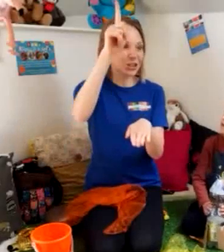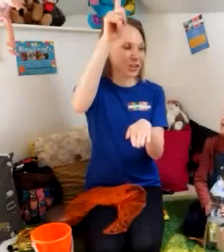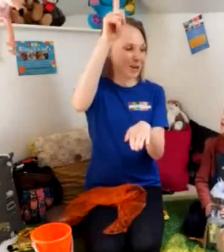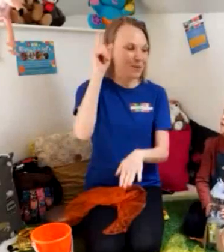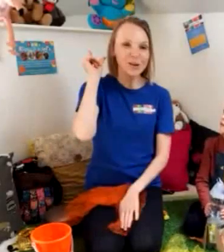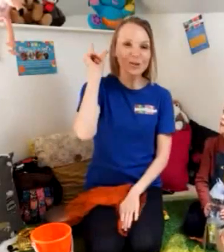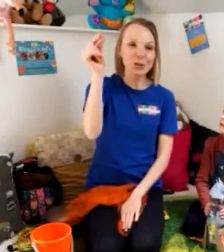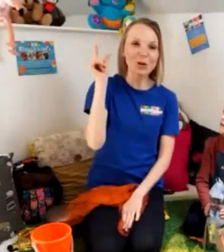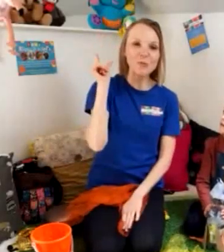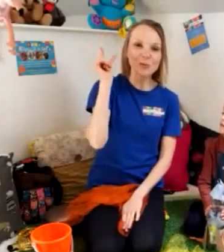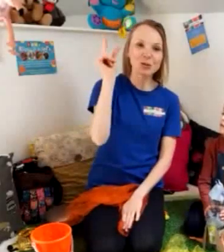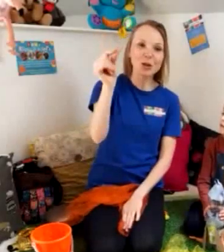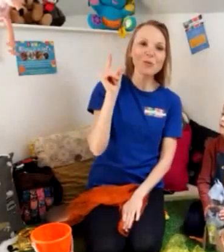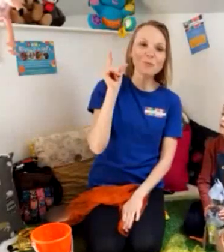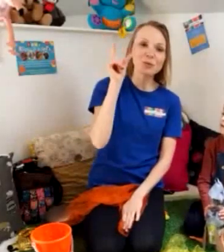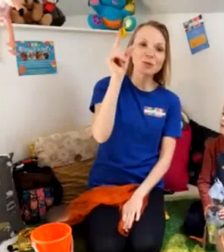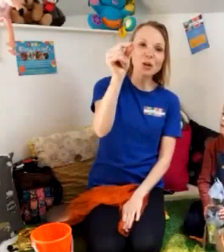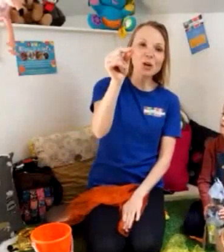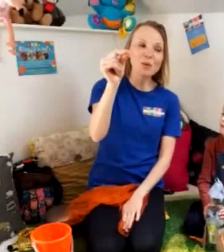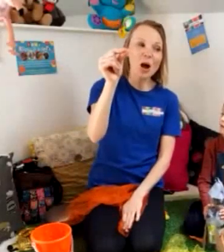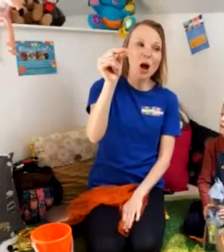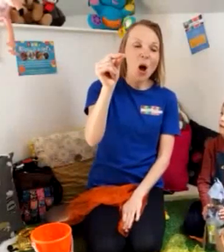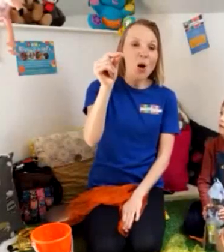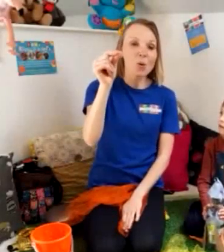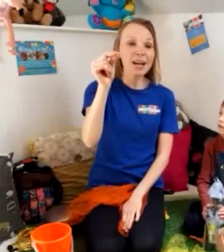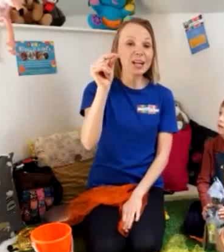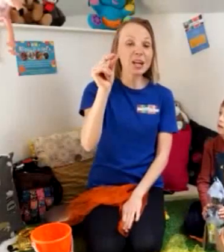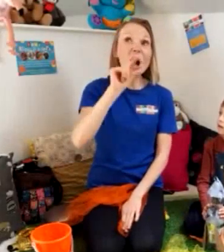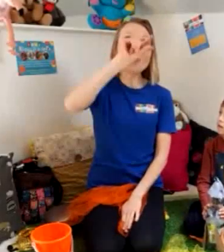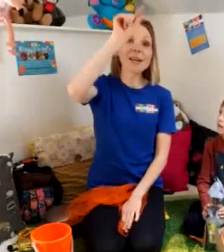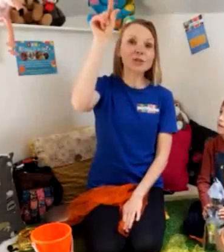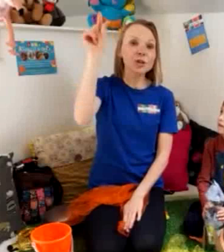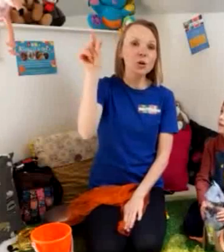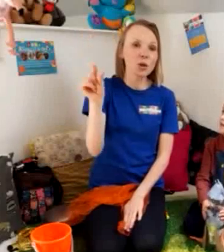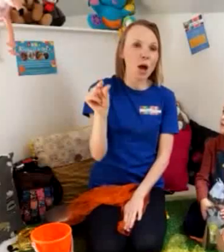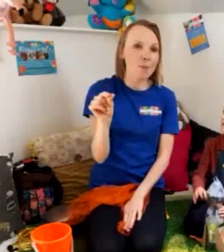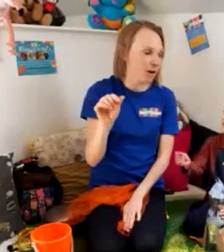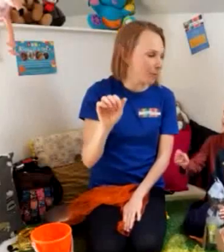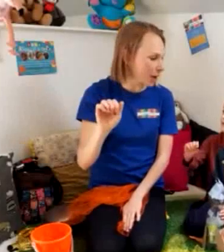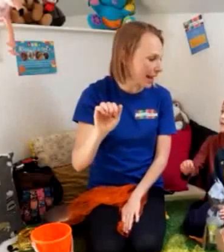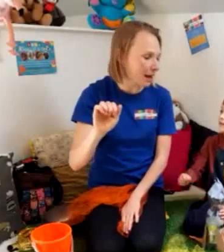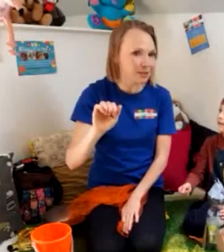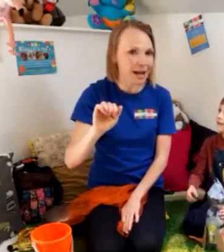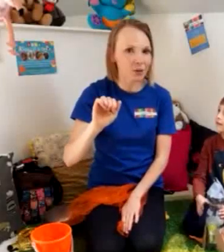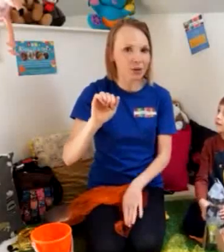ship. Zoom, zoom, zoom, we're going to the moon. Right, we're going to count down.